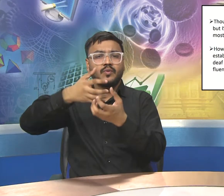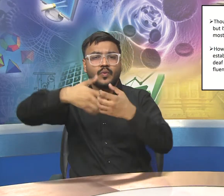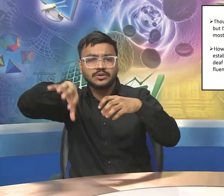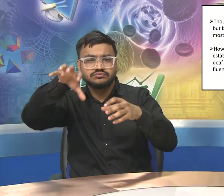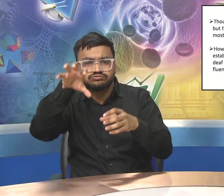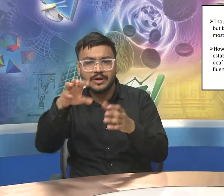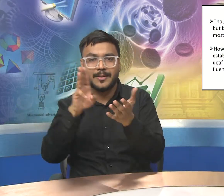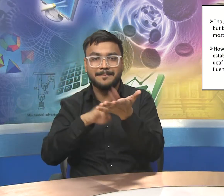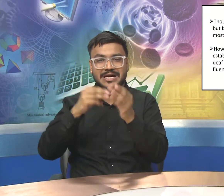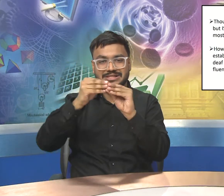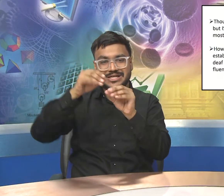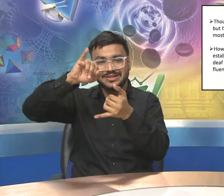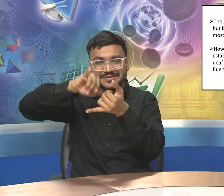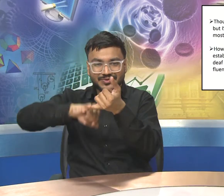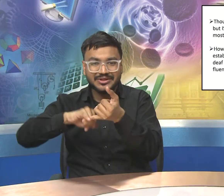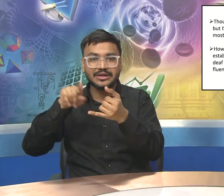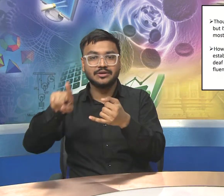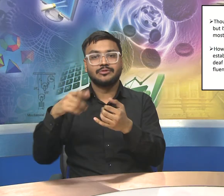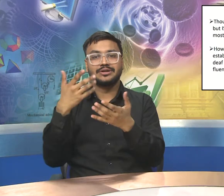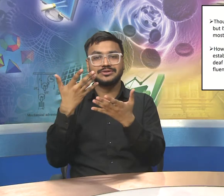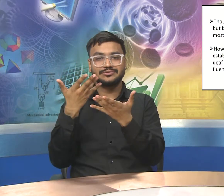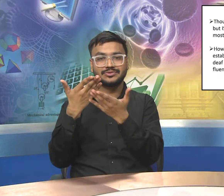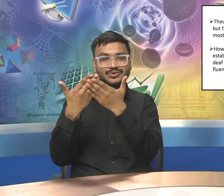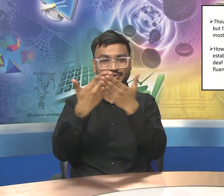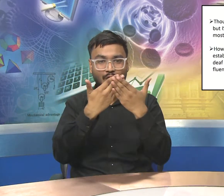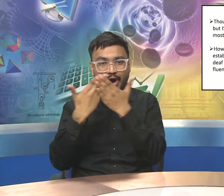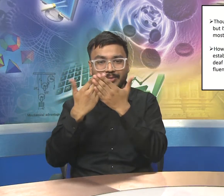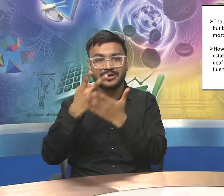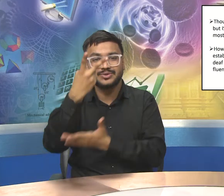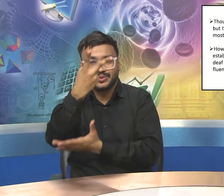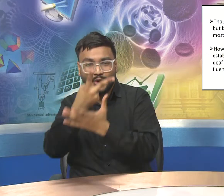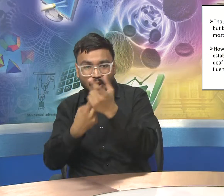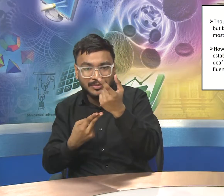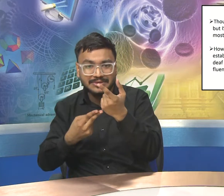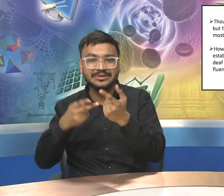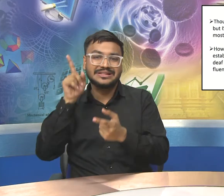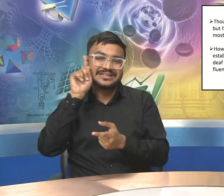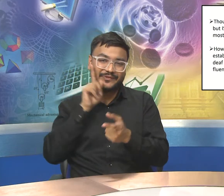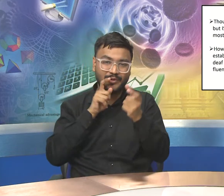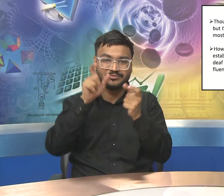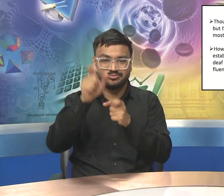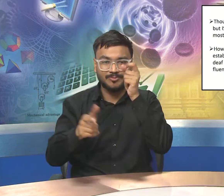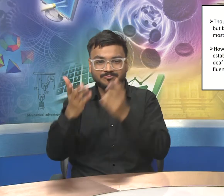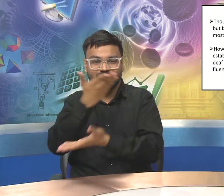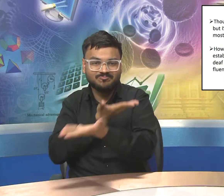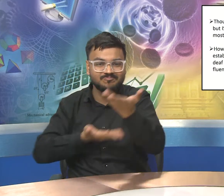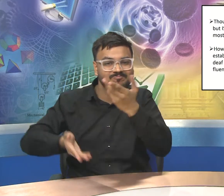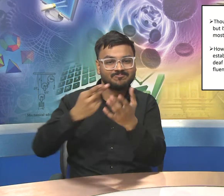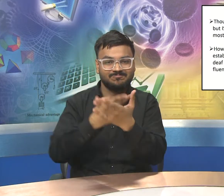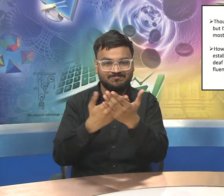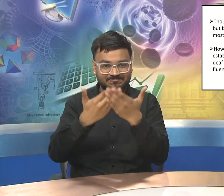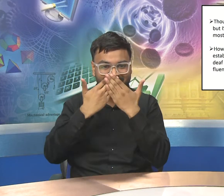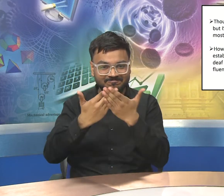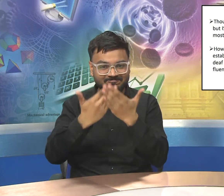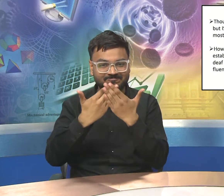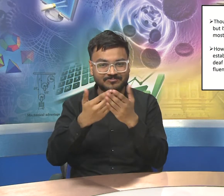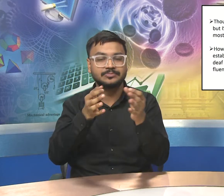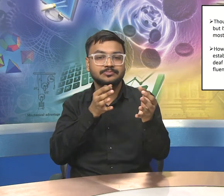in 1974, was an exception and was set up by a deaf couple, and